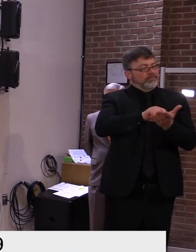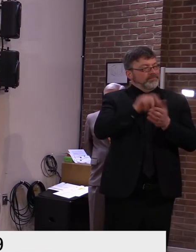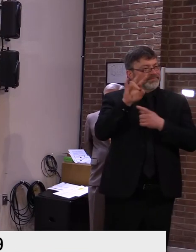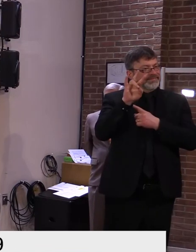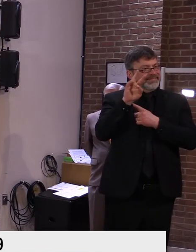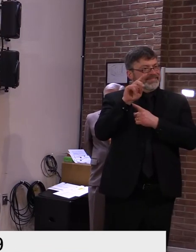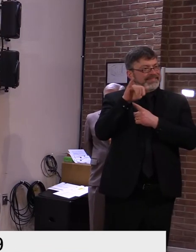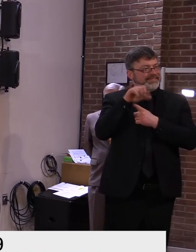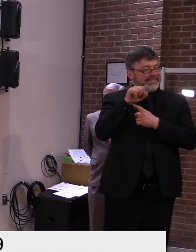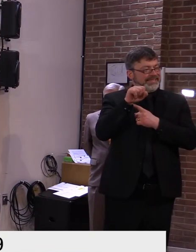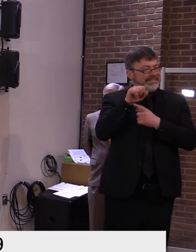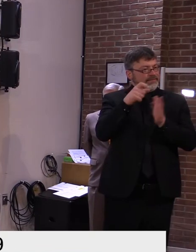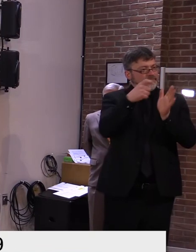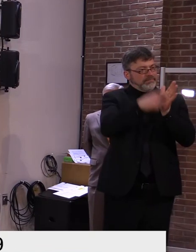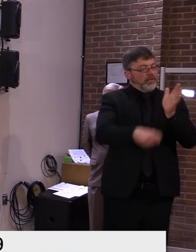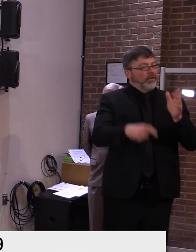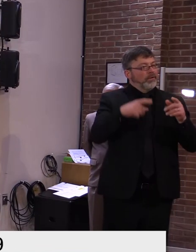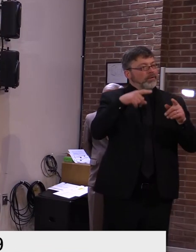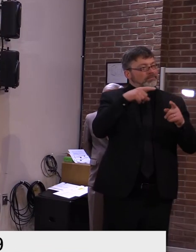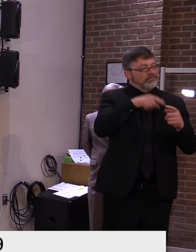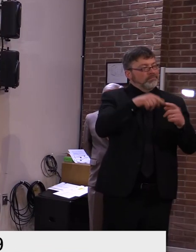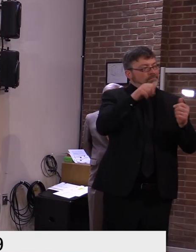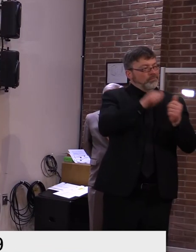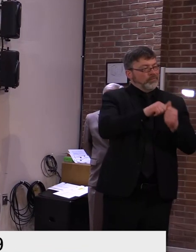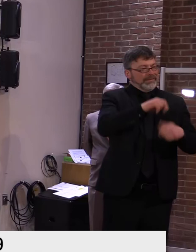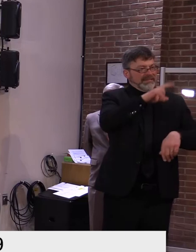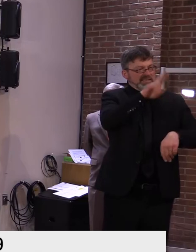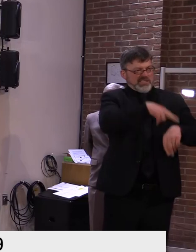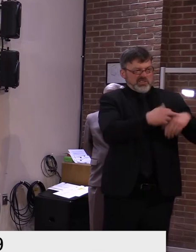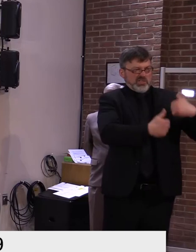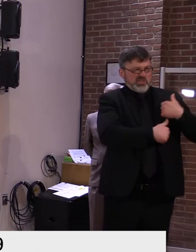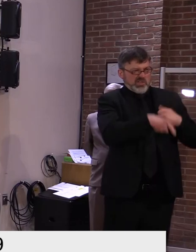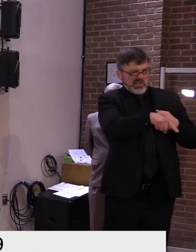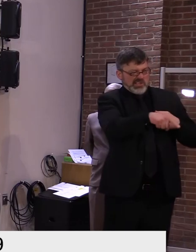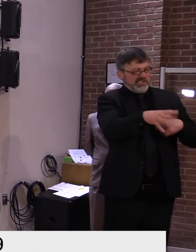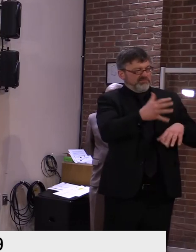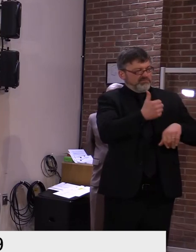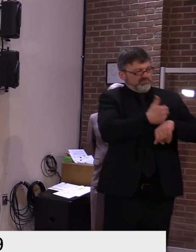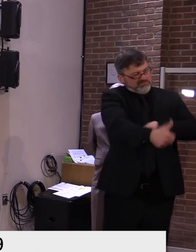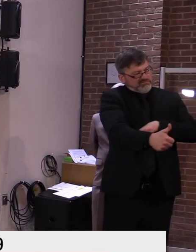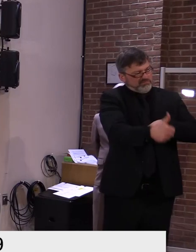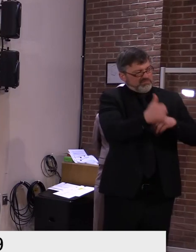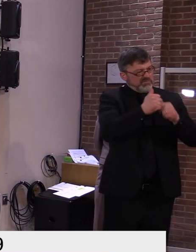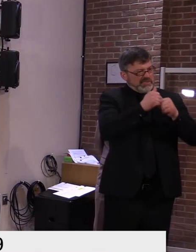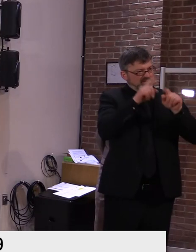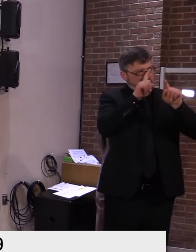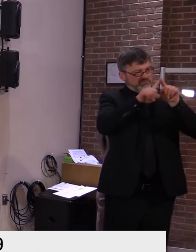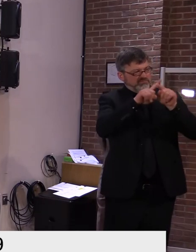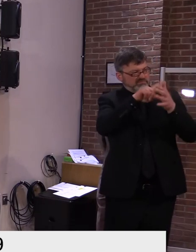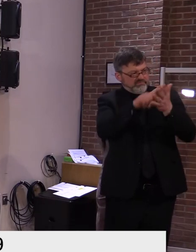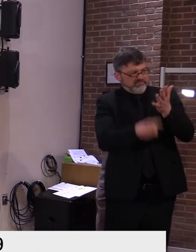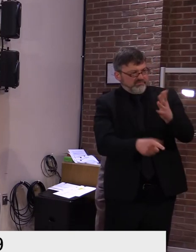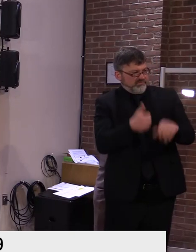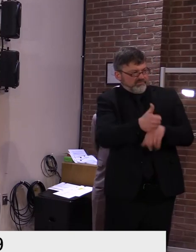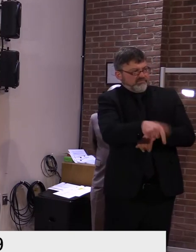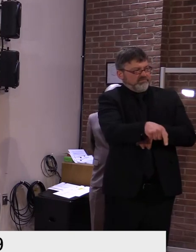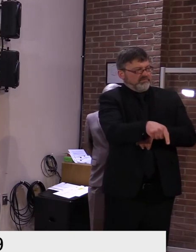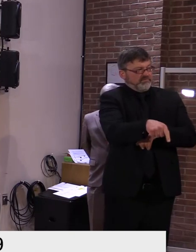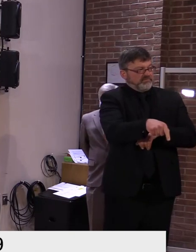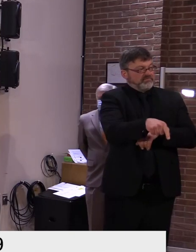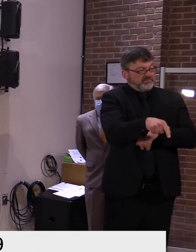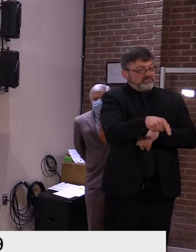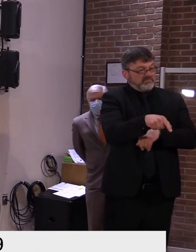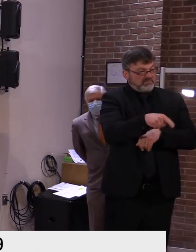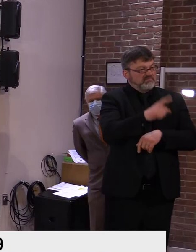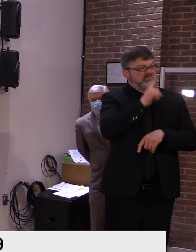yesterday. According to 7 days, this soldier has been found guilty of crimes that